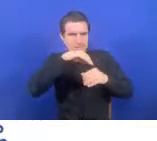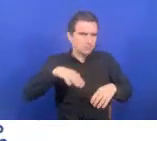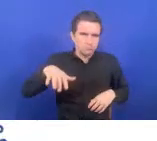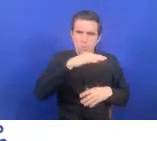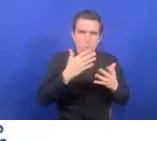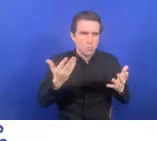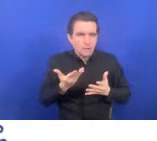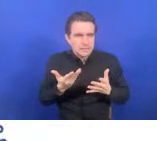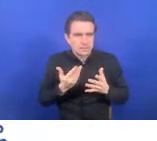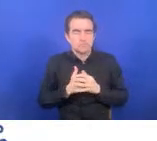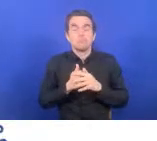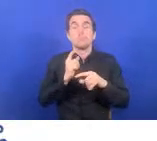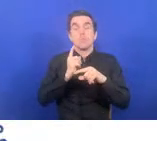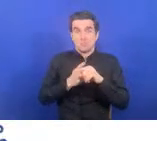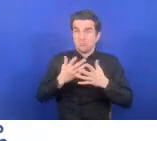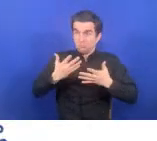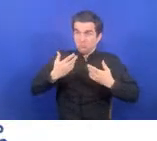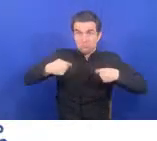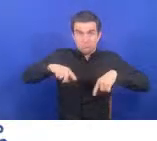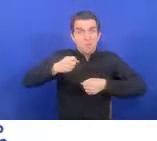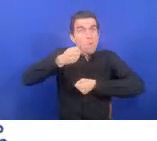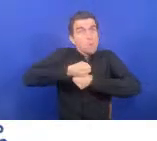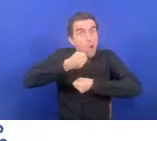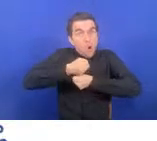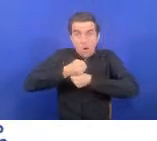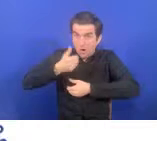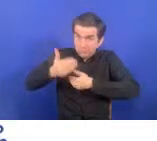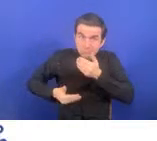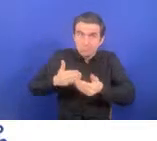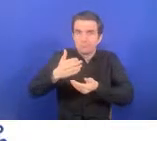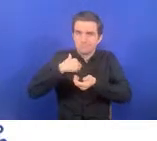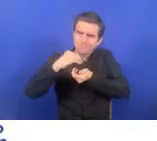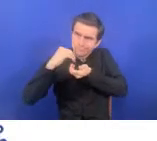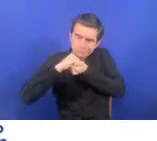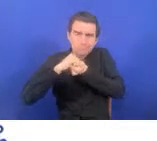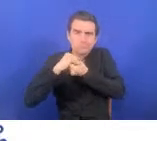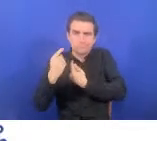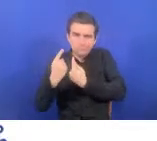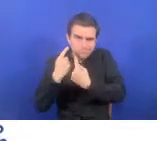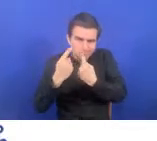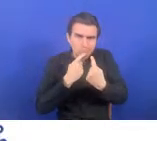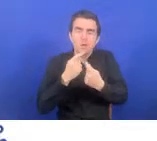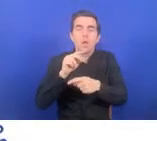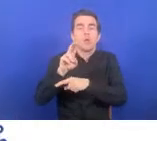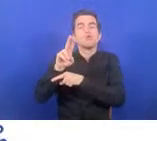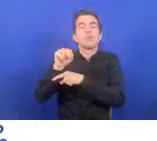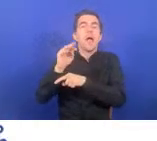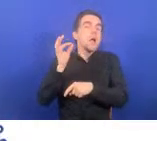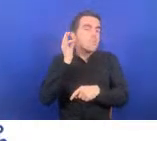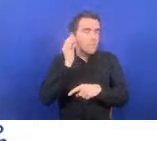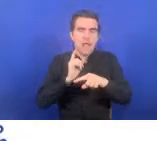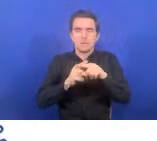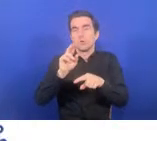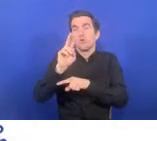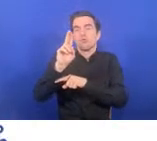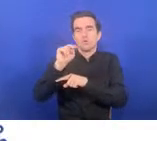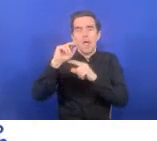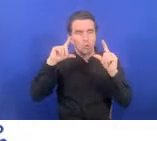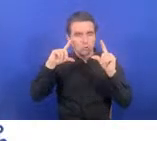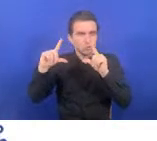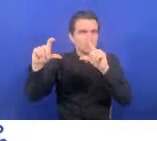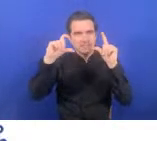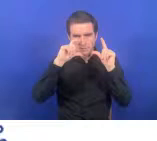UN Tourism, we have these 6 areas which we elaborate more clearly in